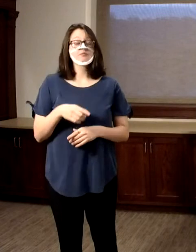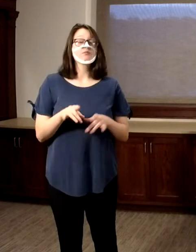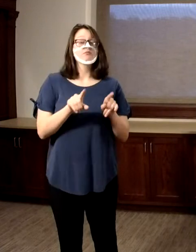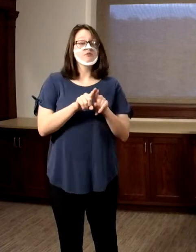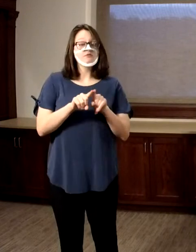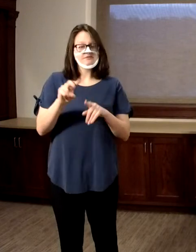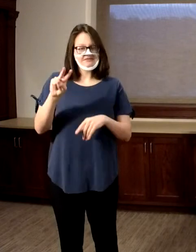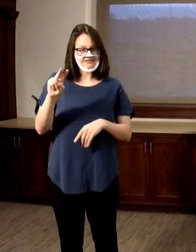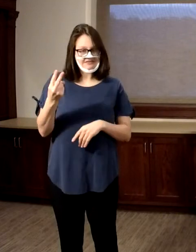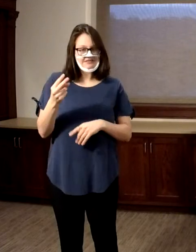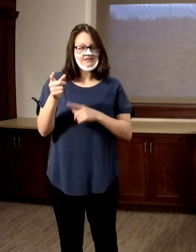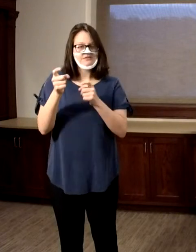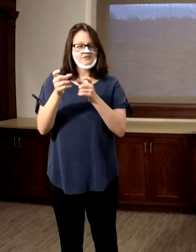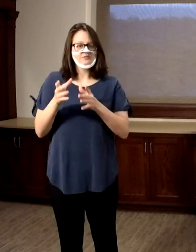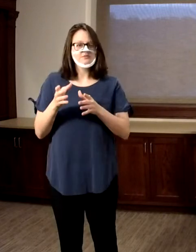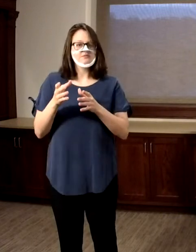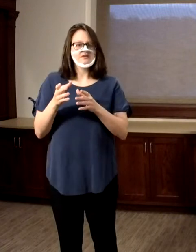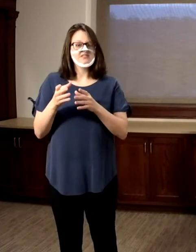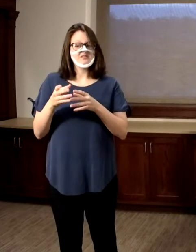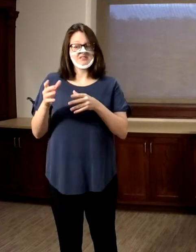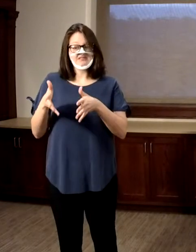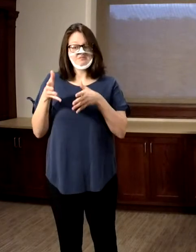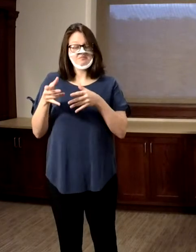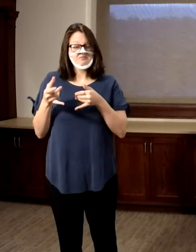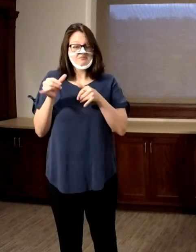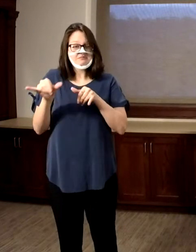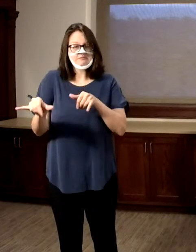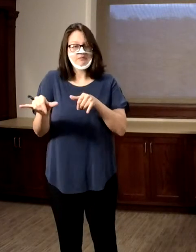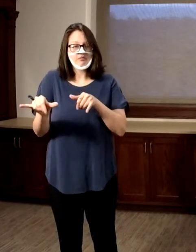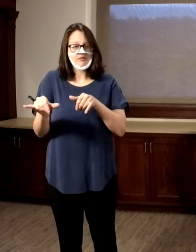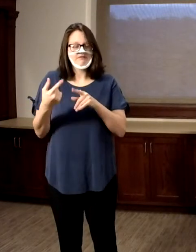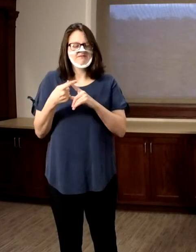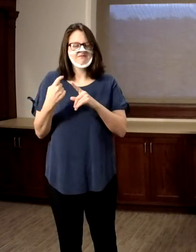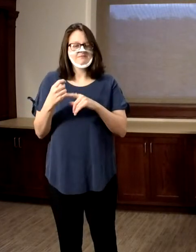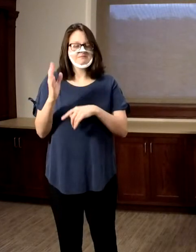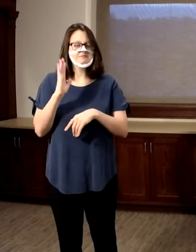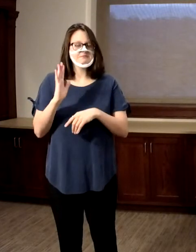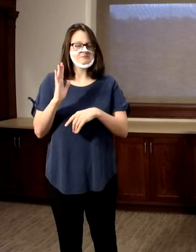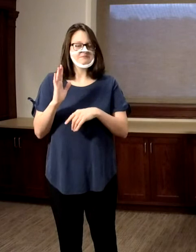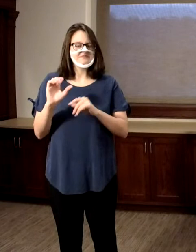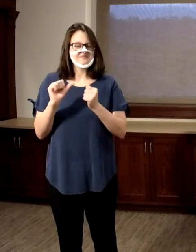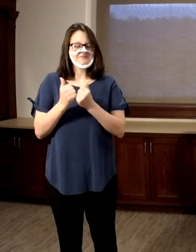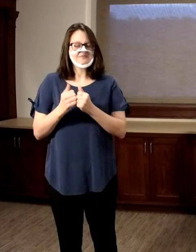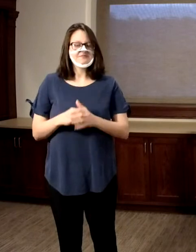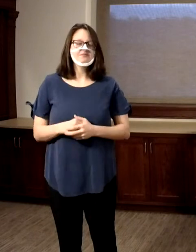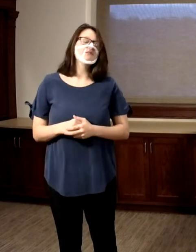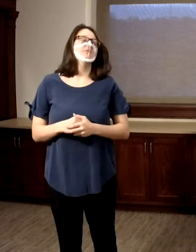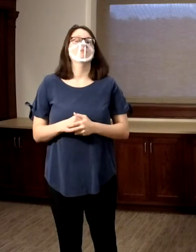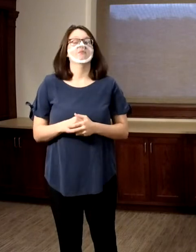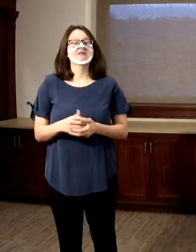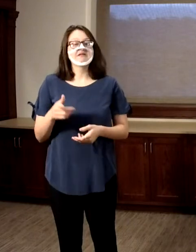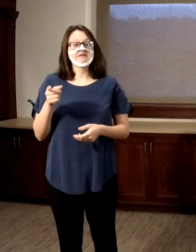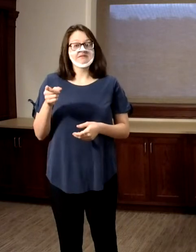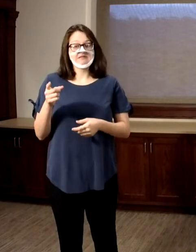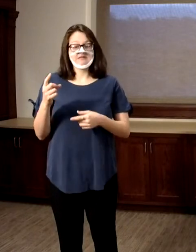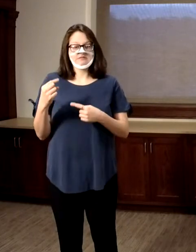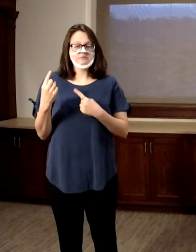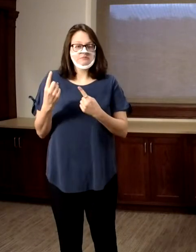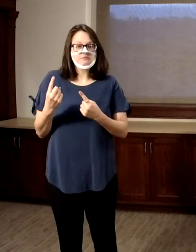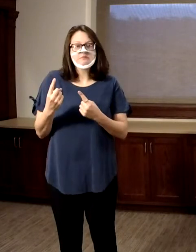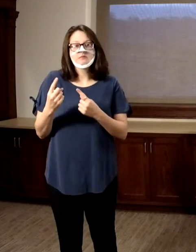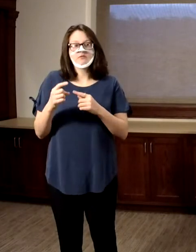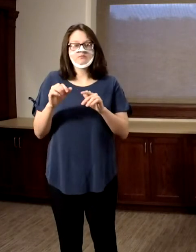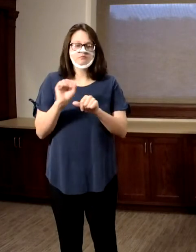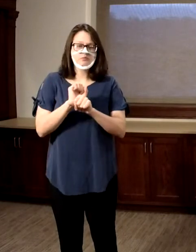has even remained from the last administration, from Dan Honorato's administration. So what Mark Cherna has done for working for Democratic